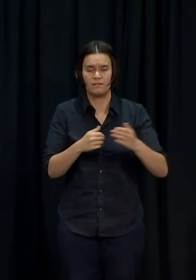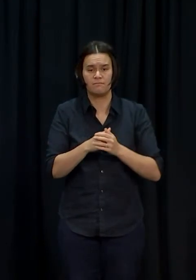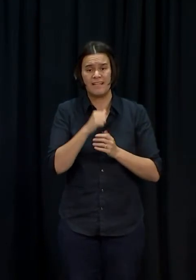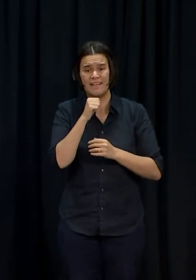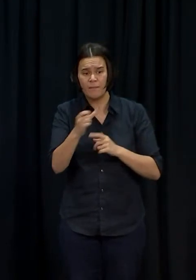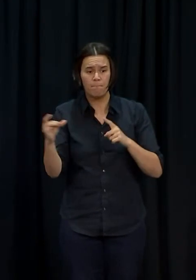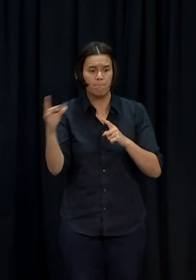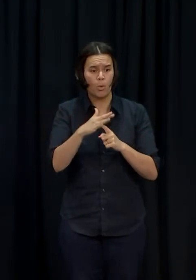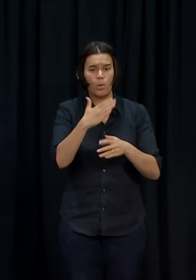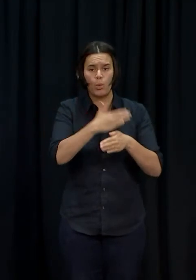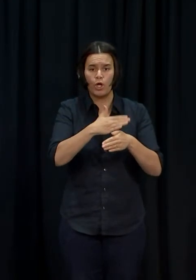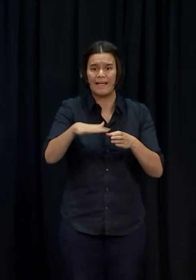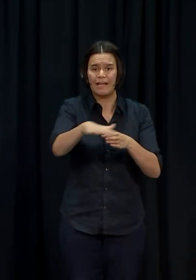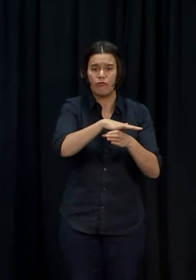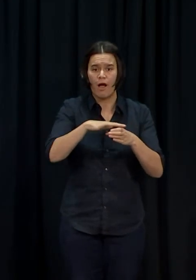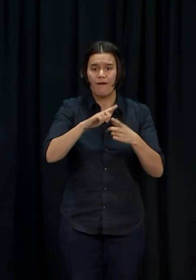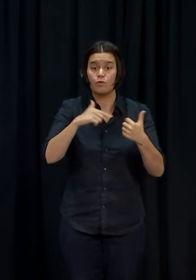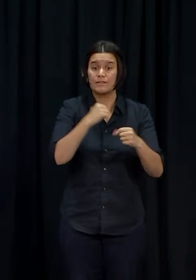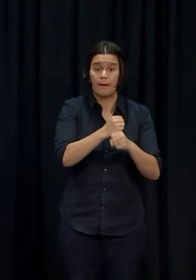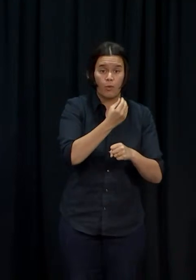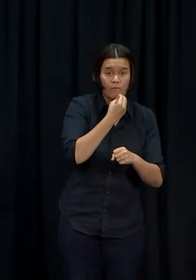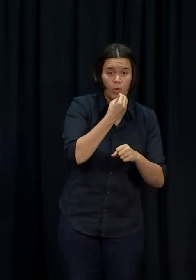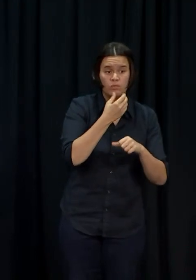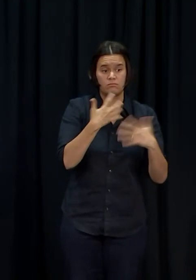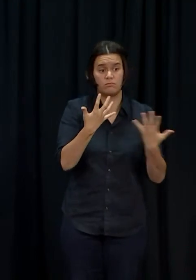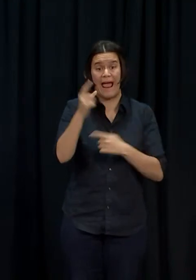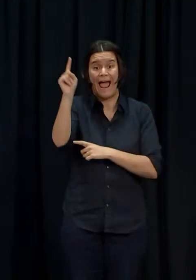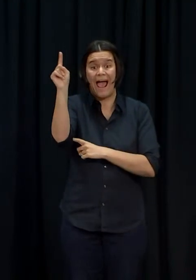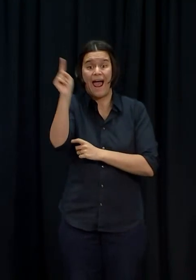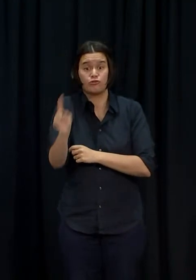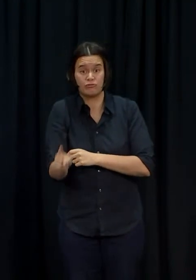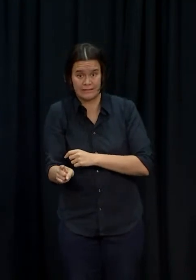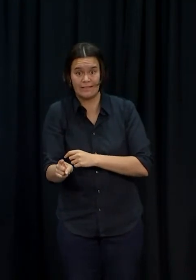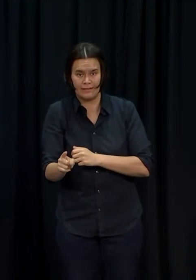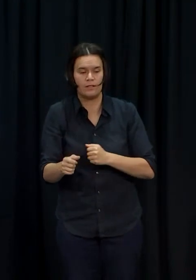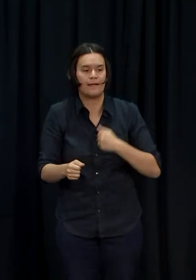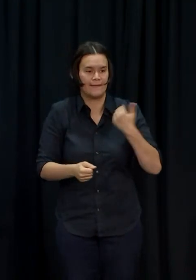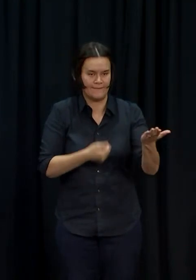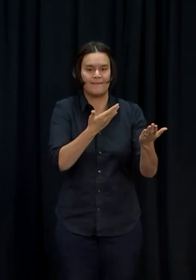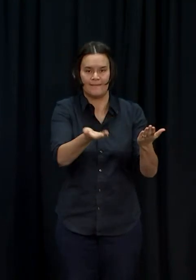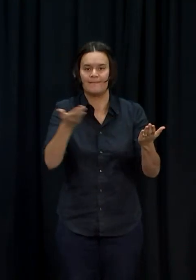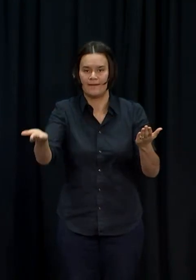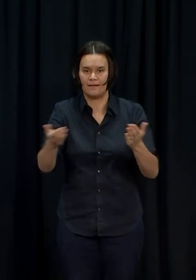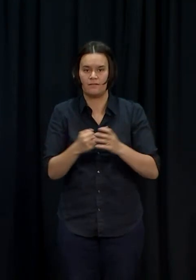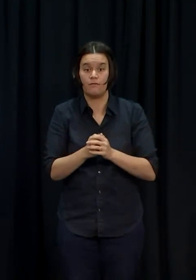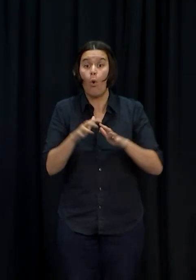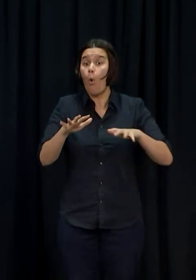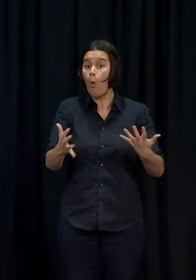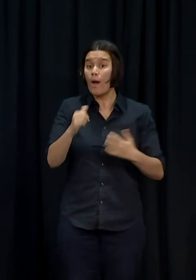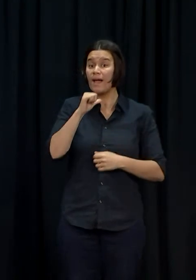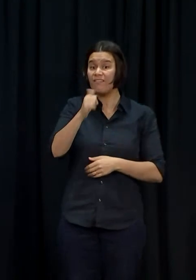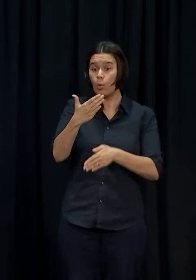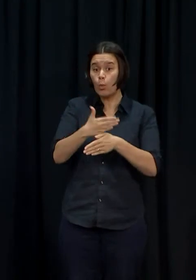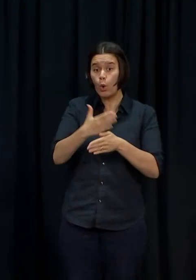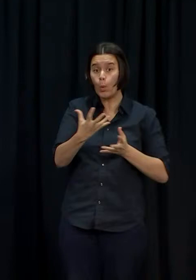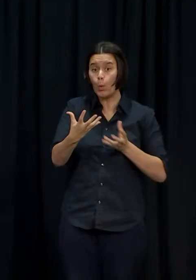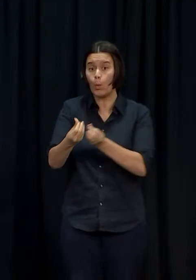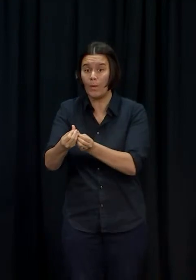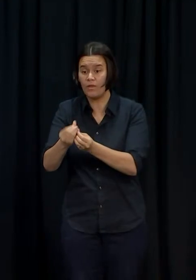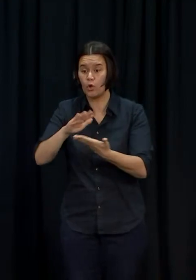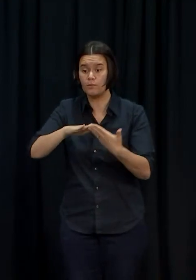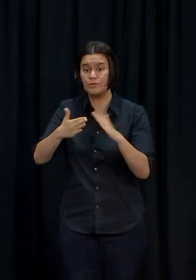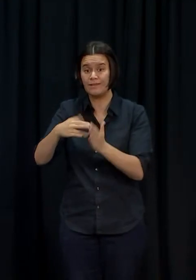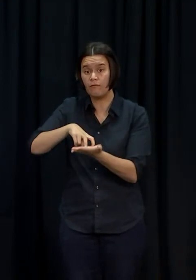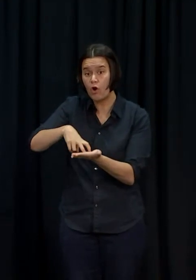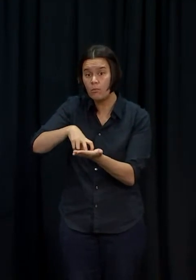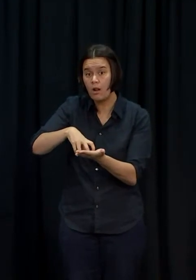such as energy and food supply, among others, and providers who work with vulnerable populations, including Māori and Pacific